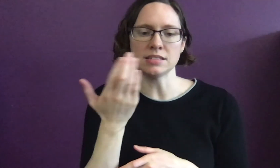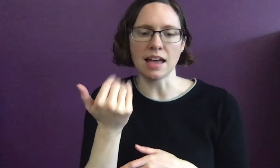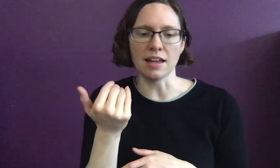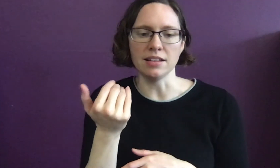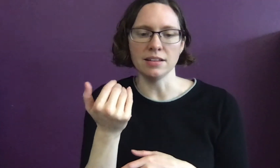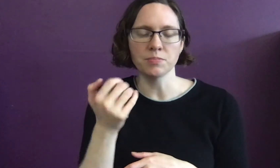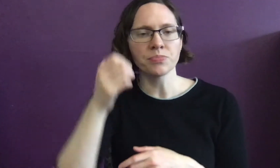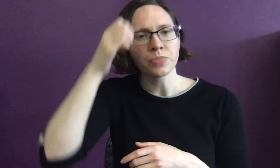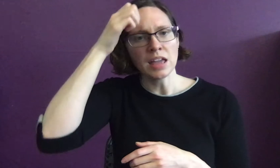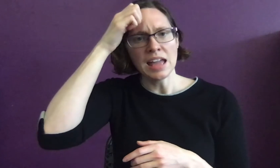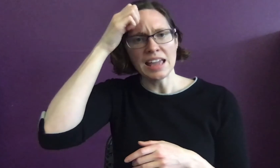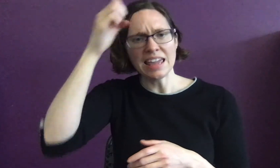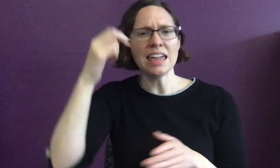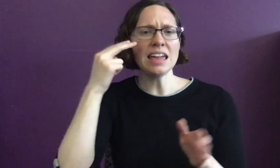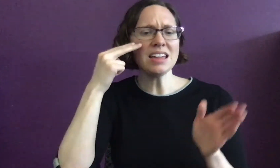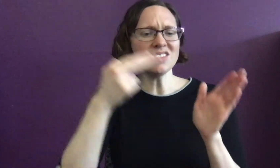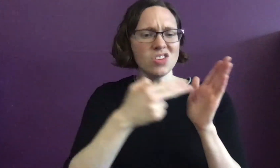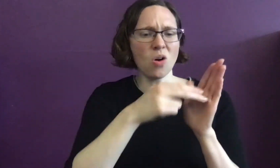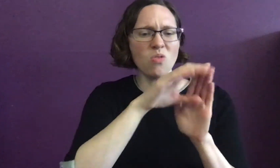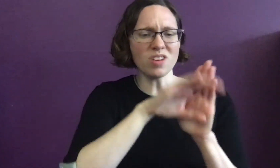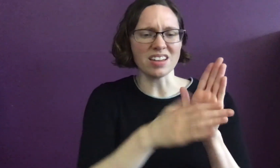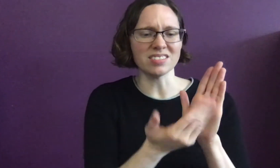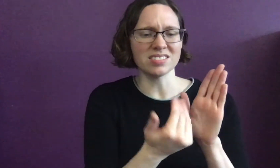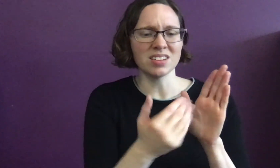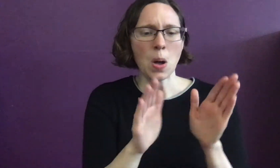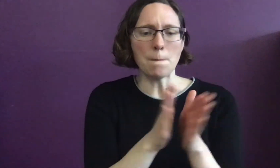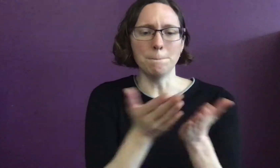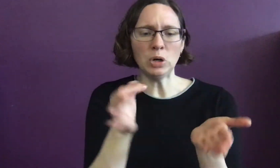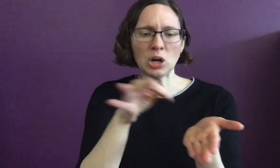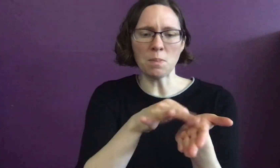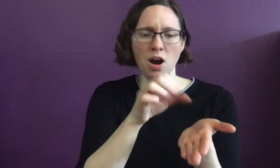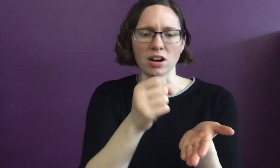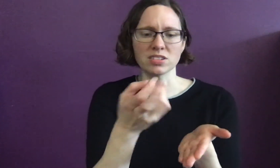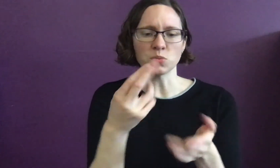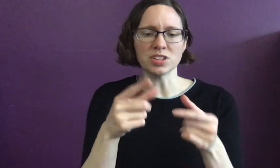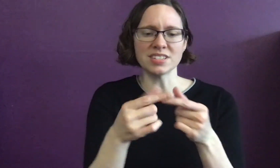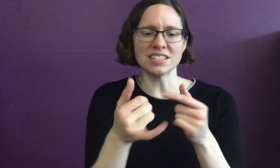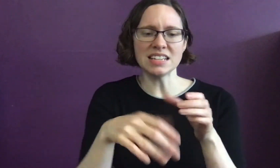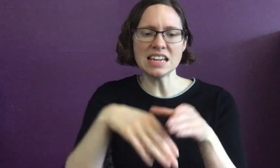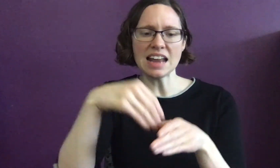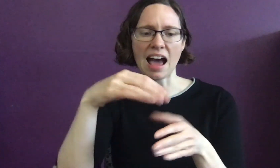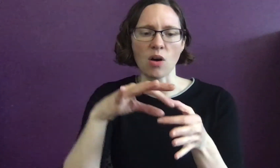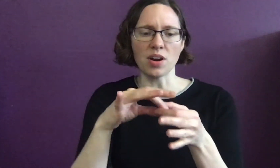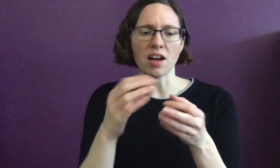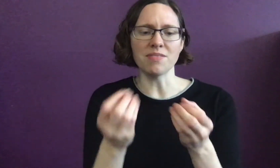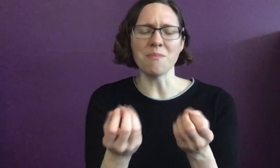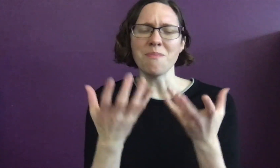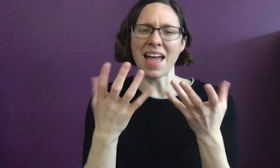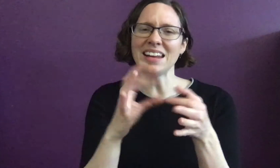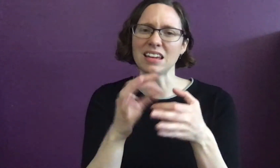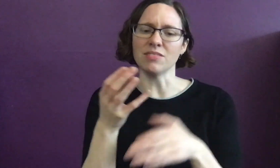said. He noticed bookmarks were sticking out of many of